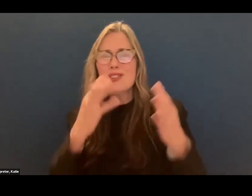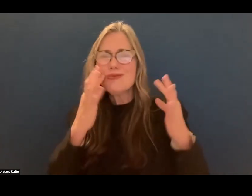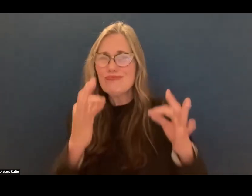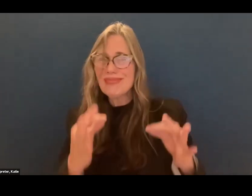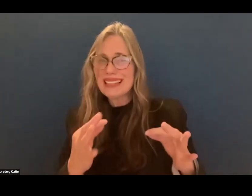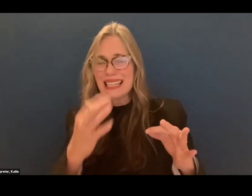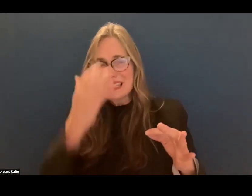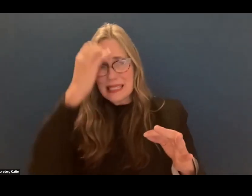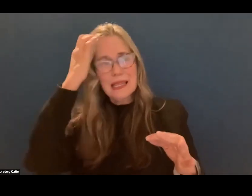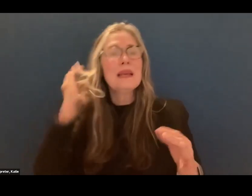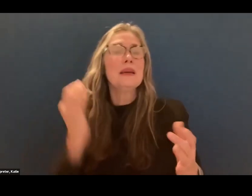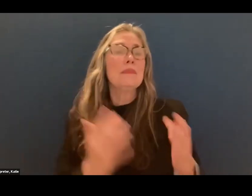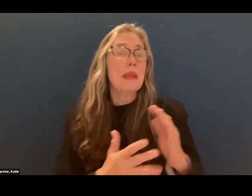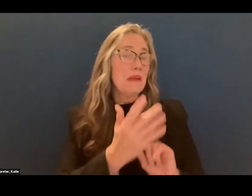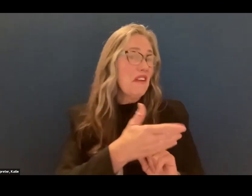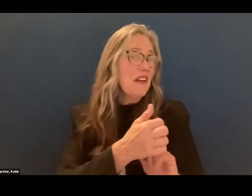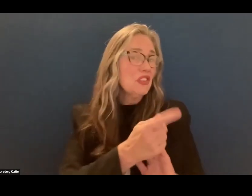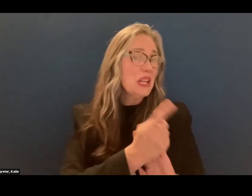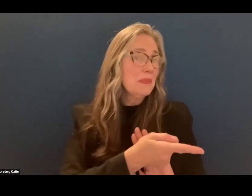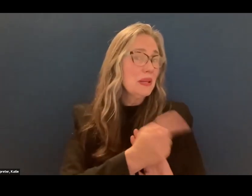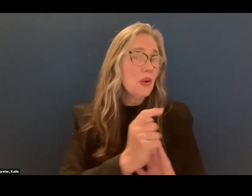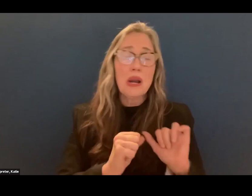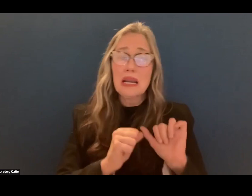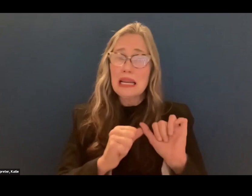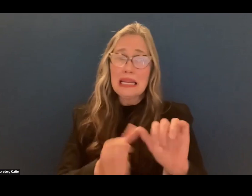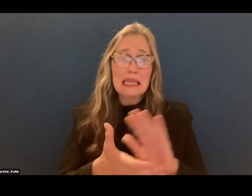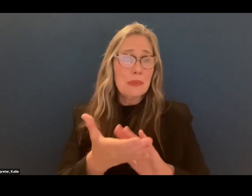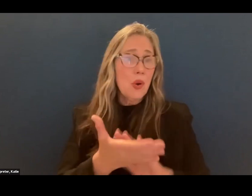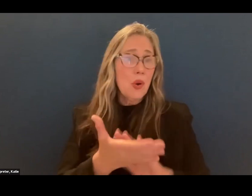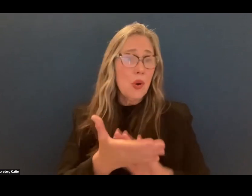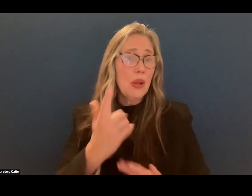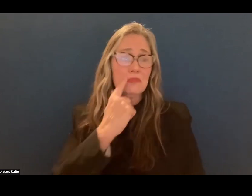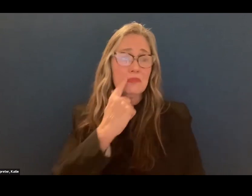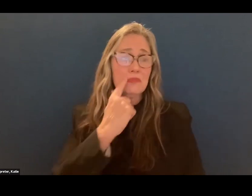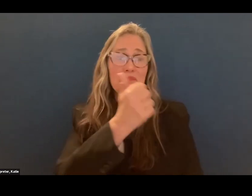to take a maybe 5-10 minute break, or we can keep going, whichever your desire.